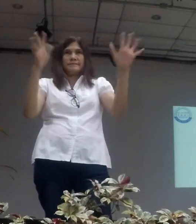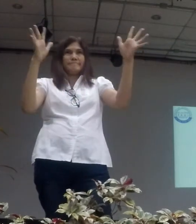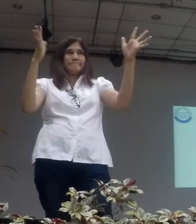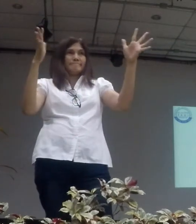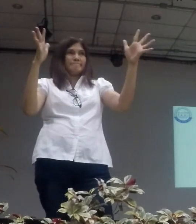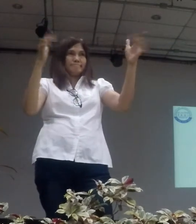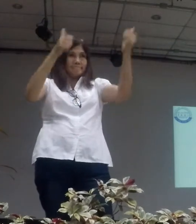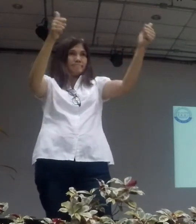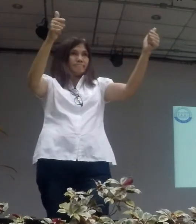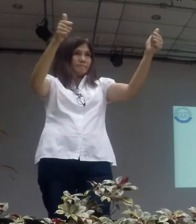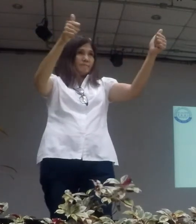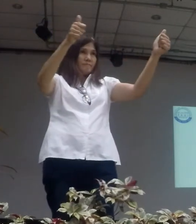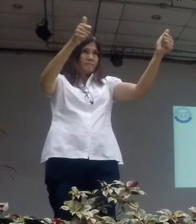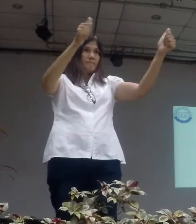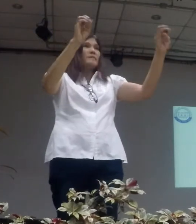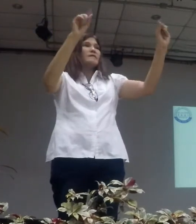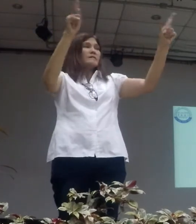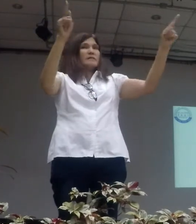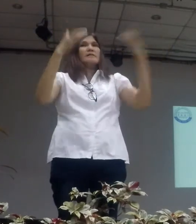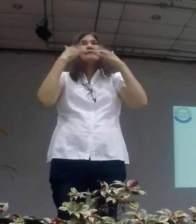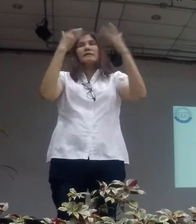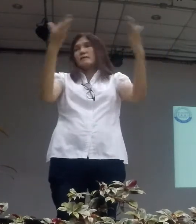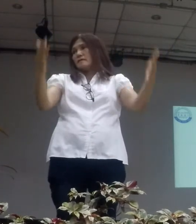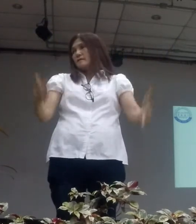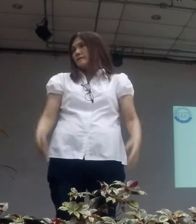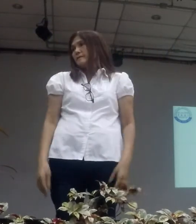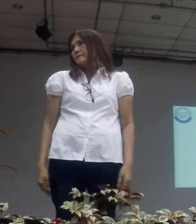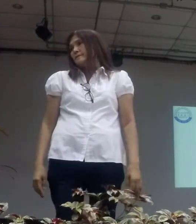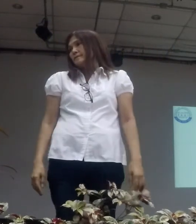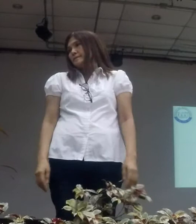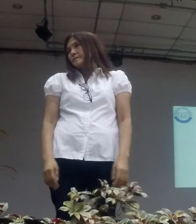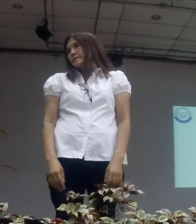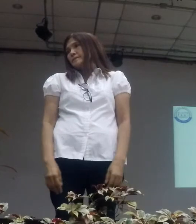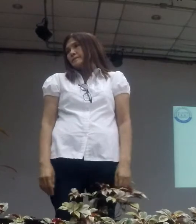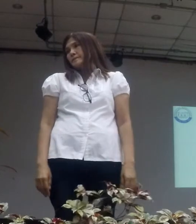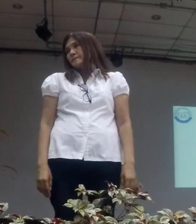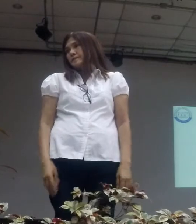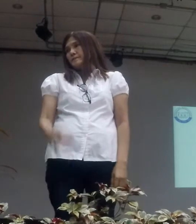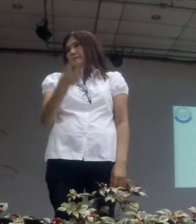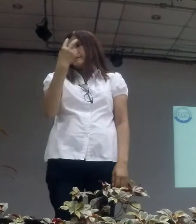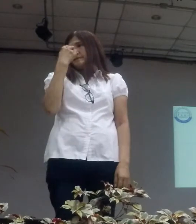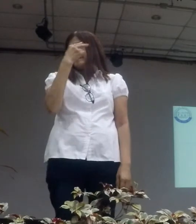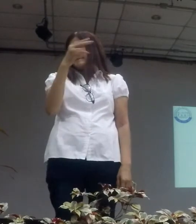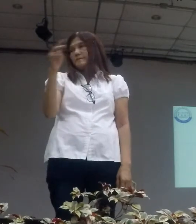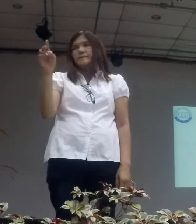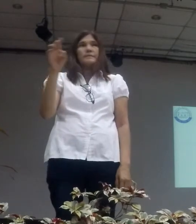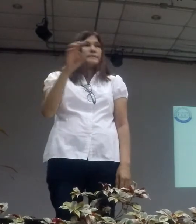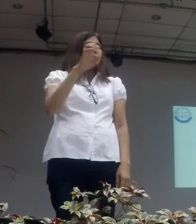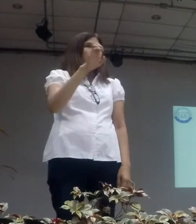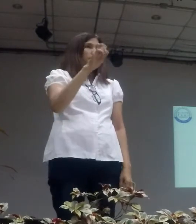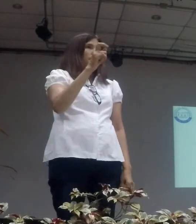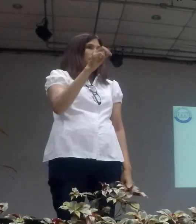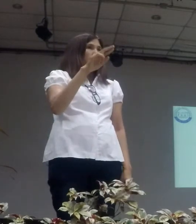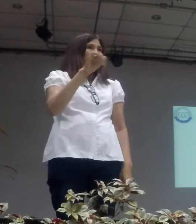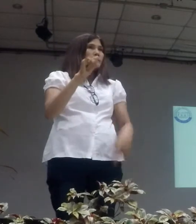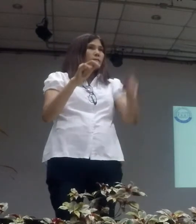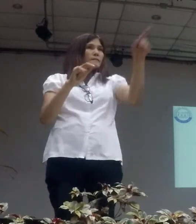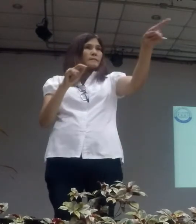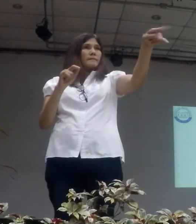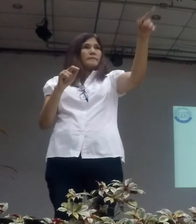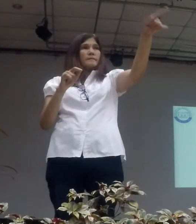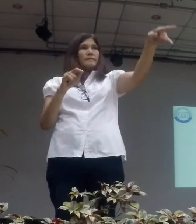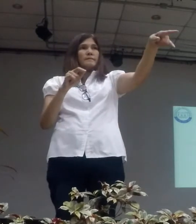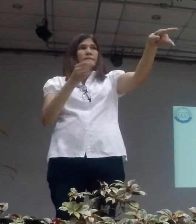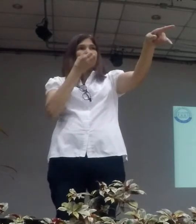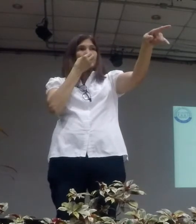Okay? Thank you. Now, before you go, you will notice that we have extra food. Each